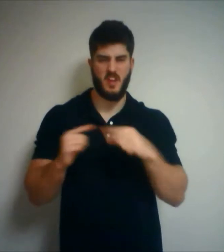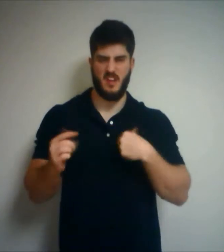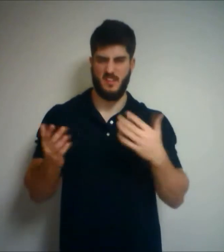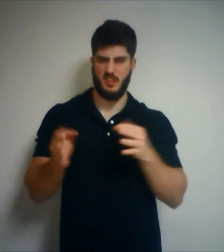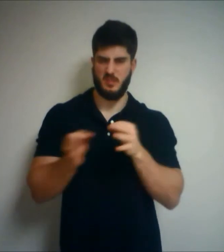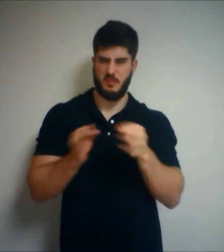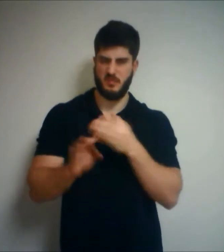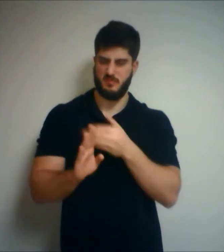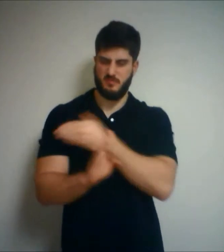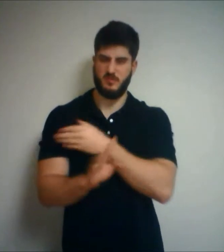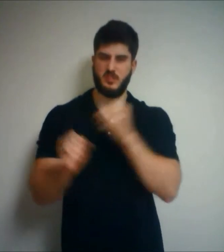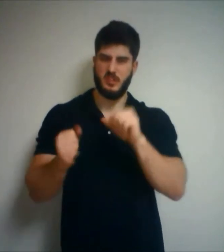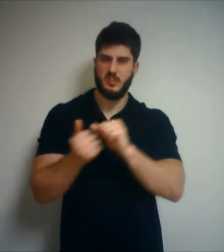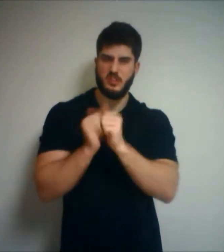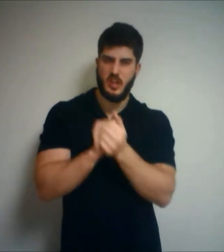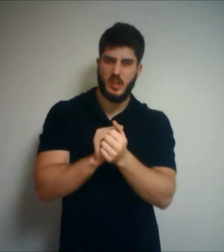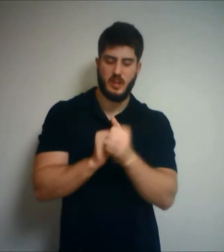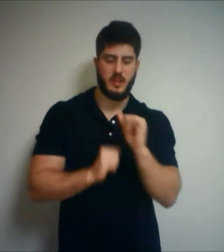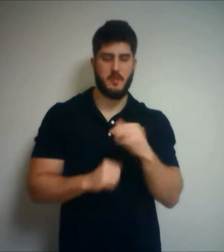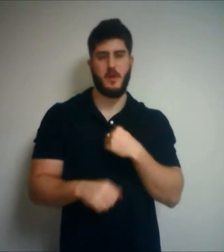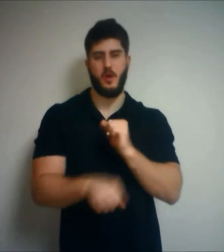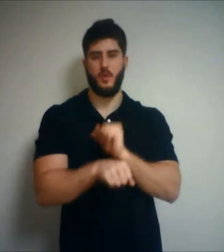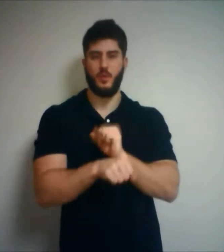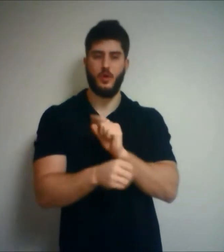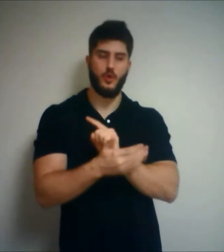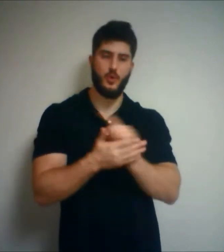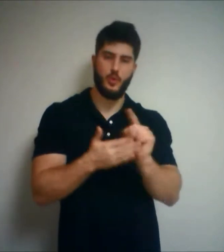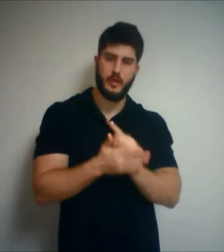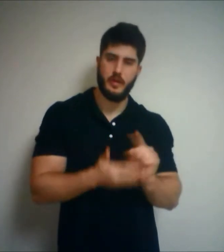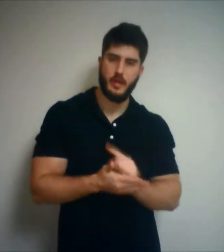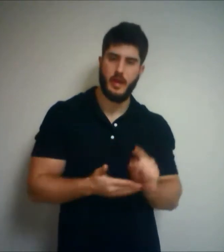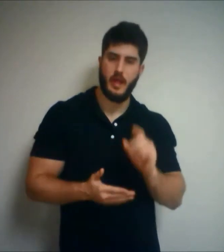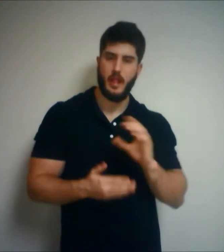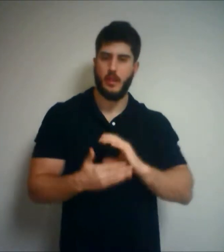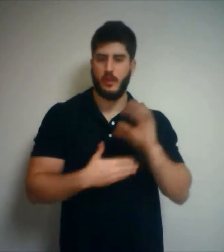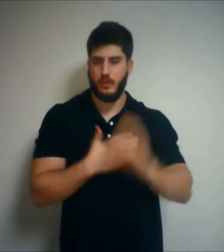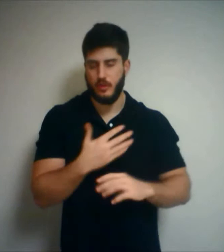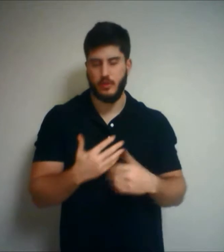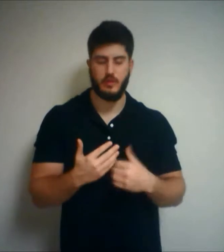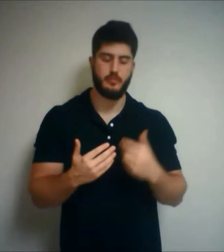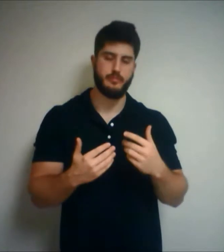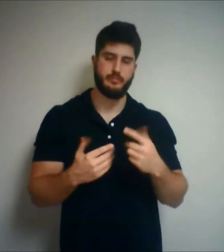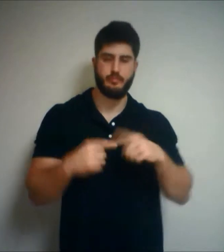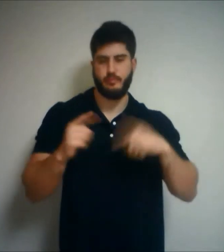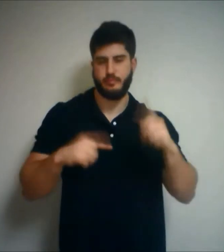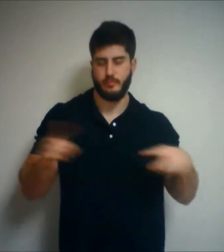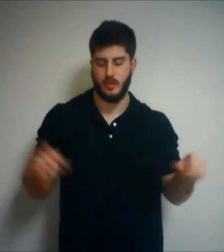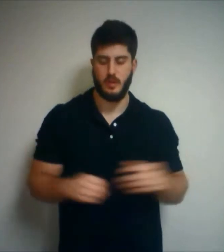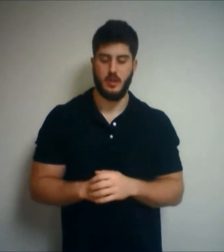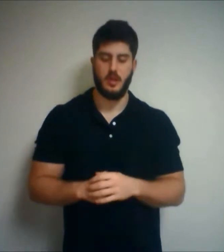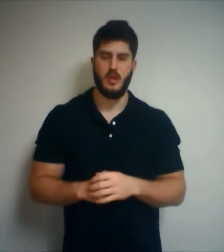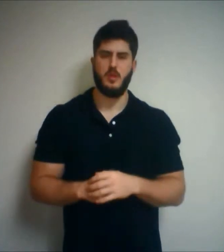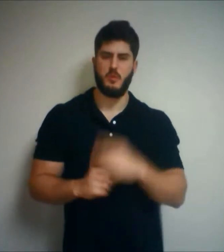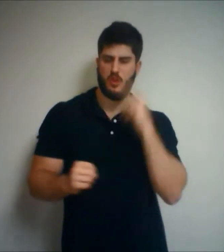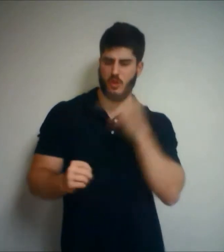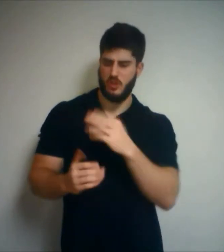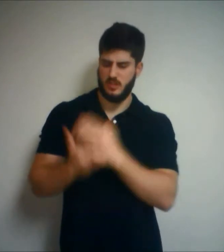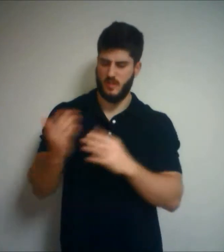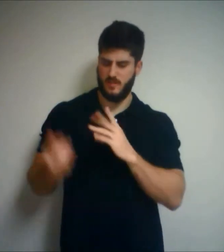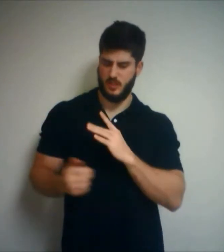change that to my work week calendar and so on. So let's look at some of the features that these views have in common, and let's try to learn